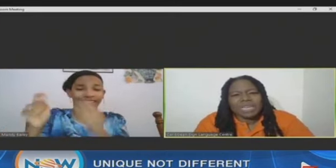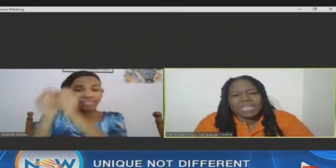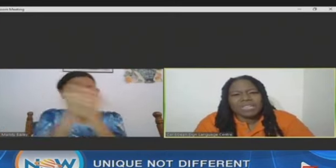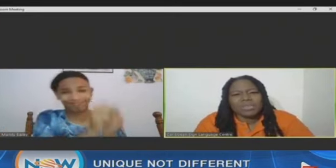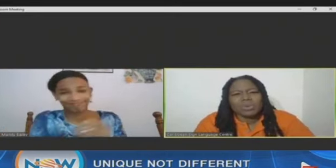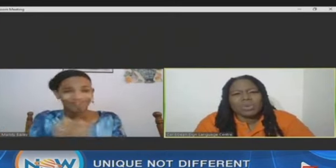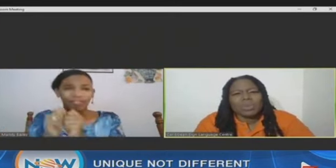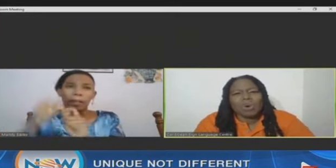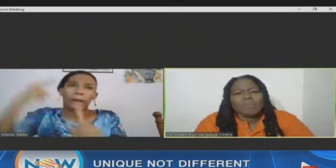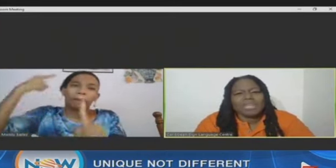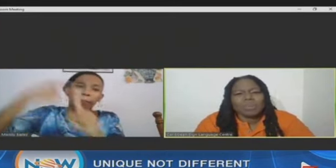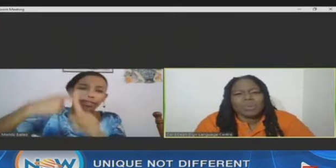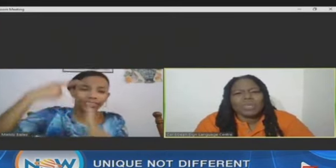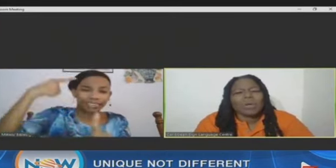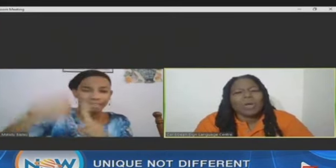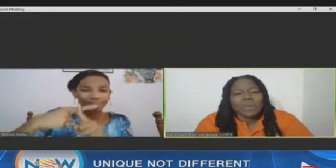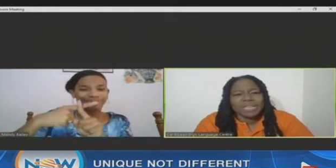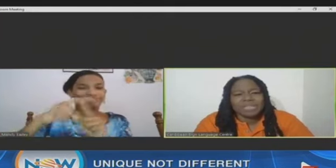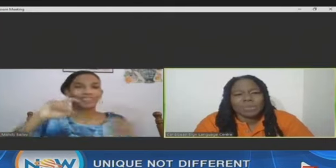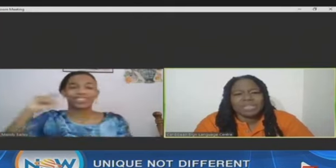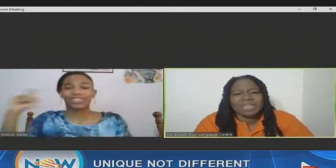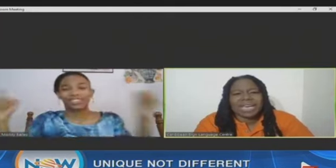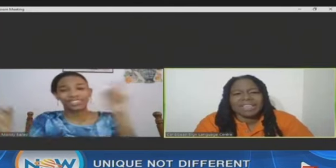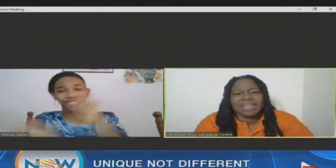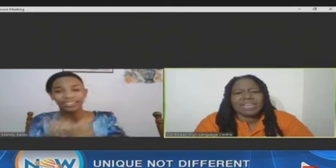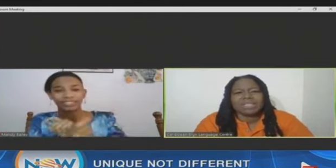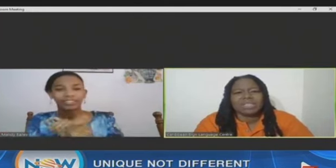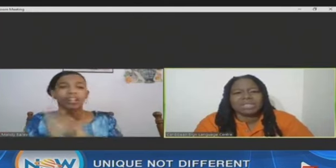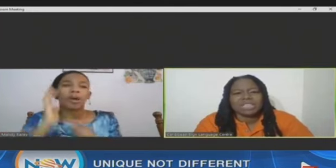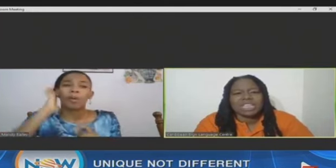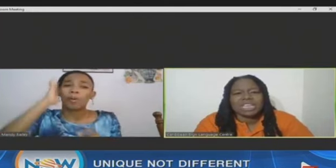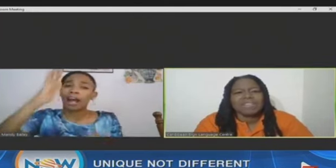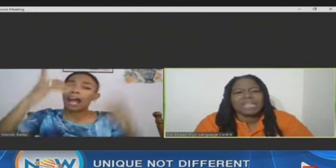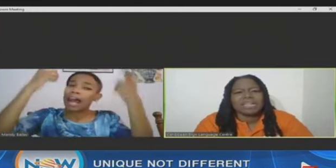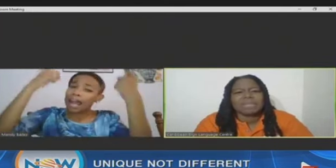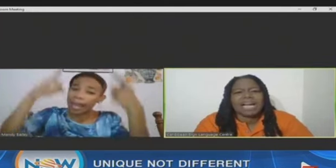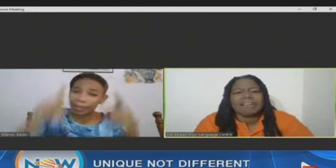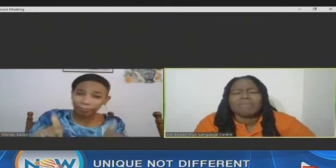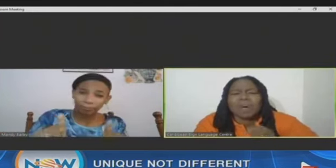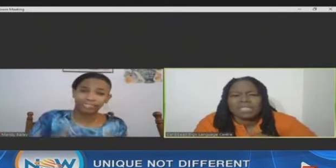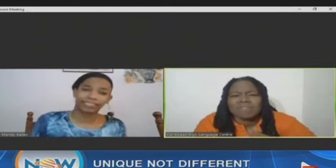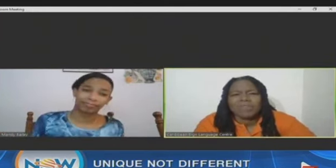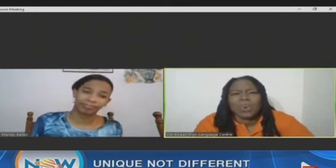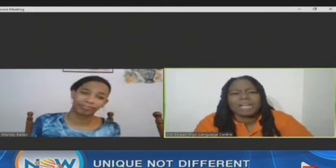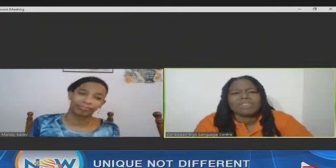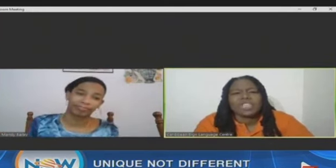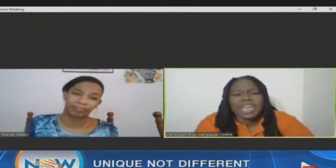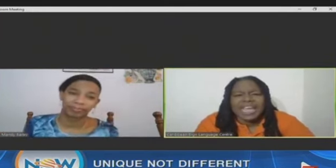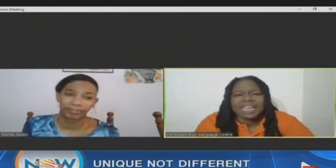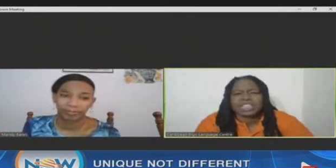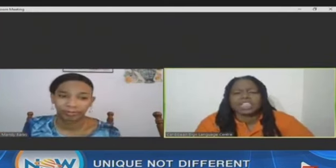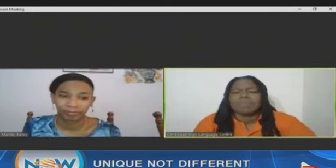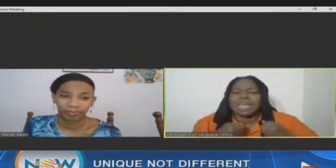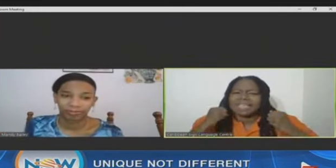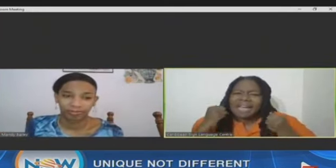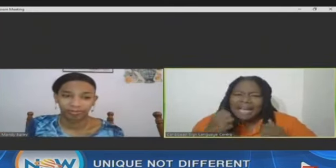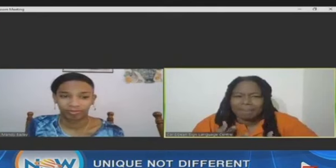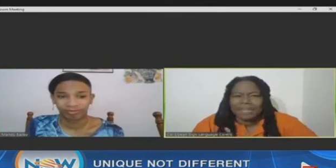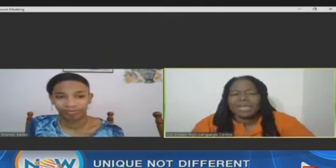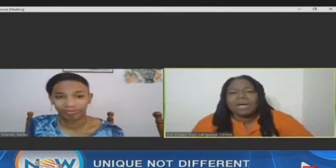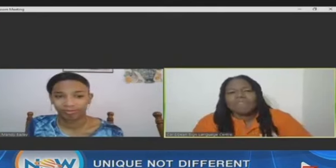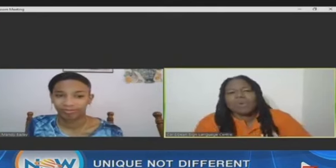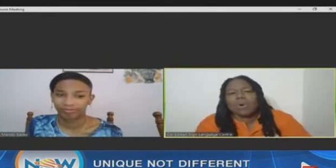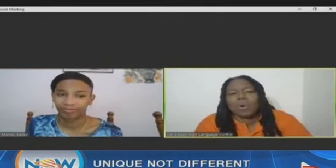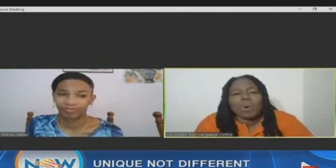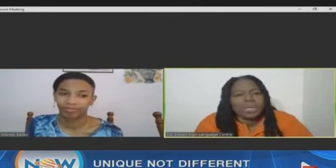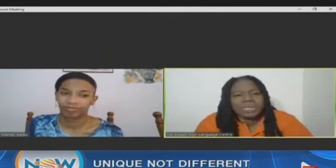I really do hope that we will always work together to achieve that kind of positive goal of change to make it